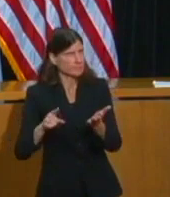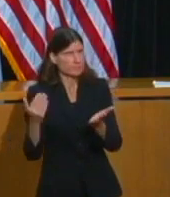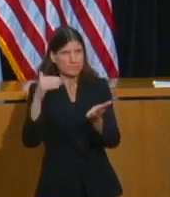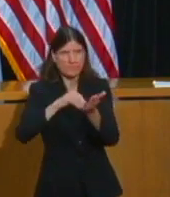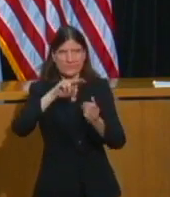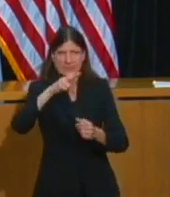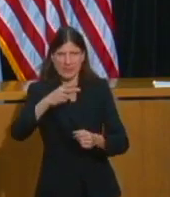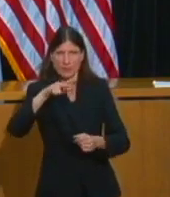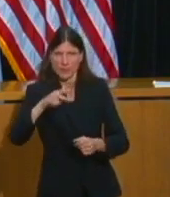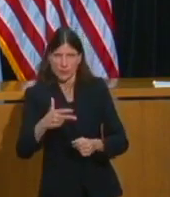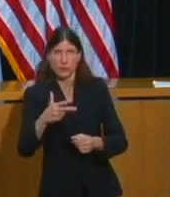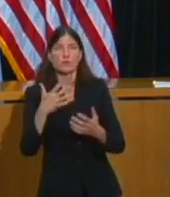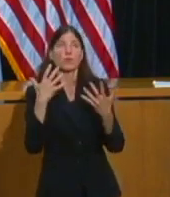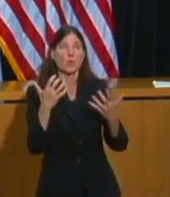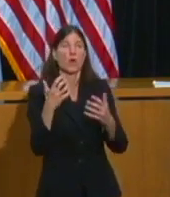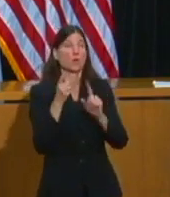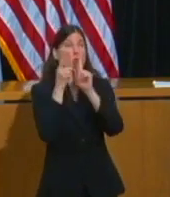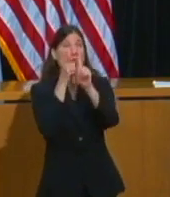selected facilities.